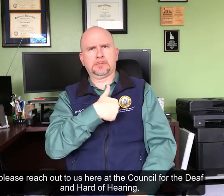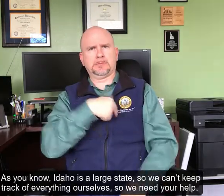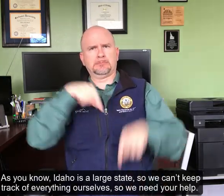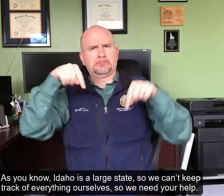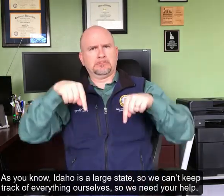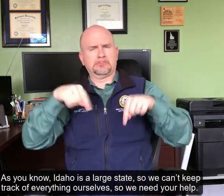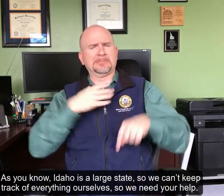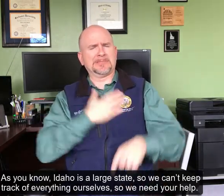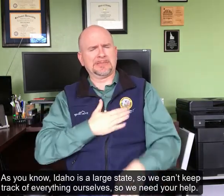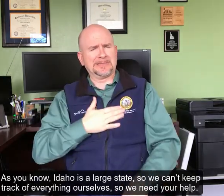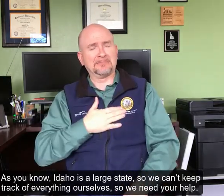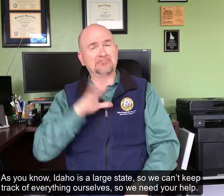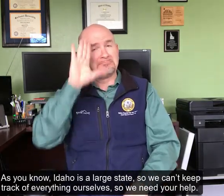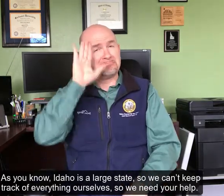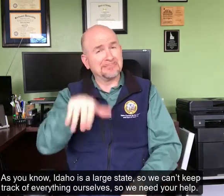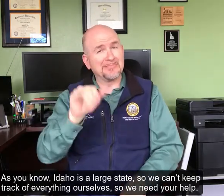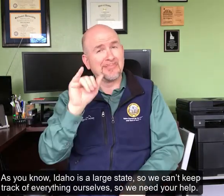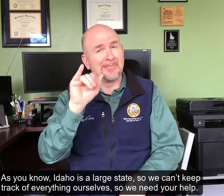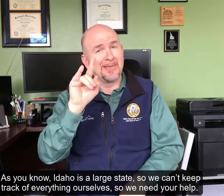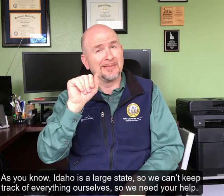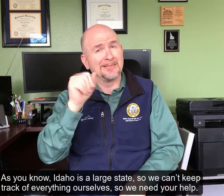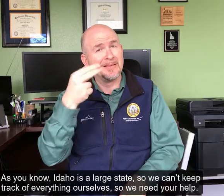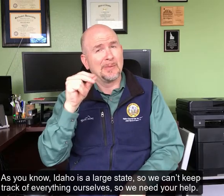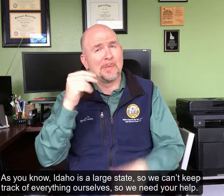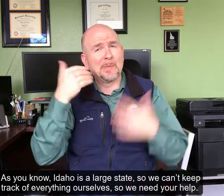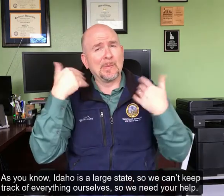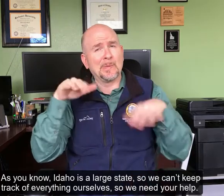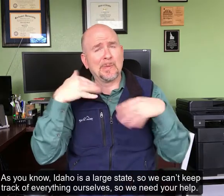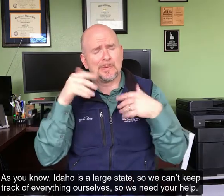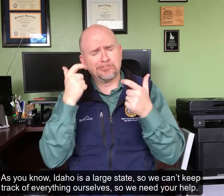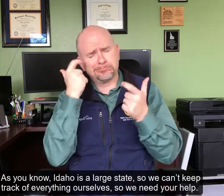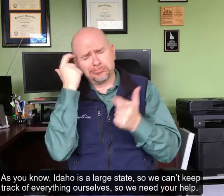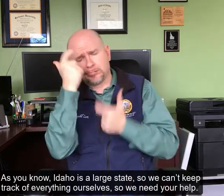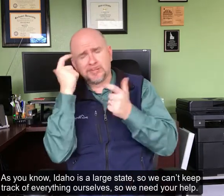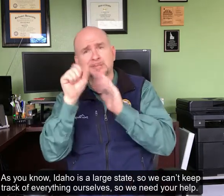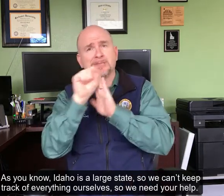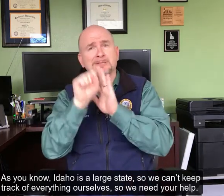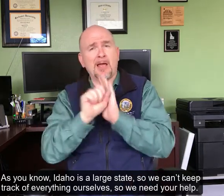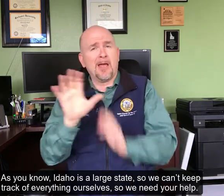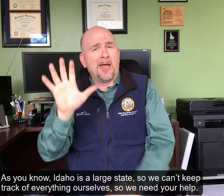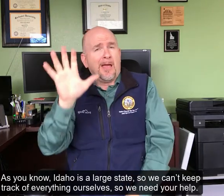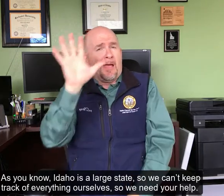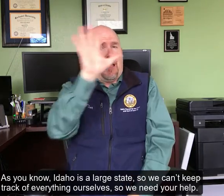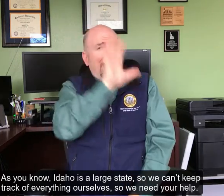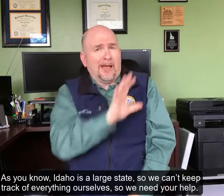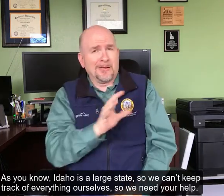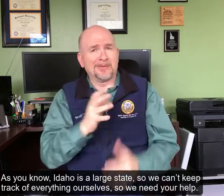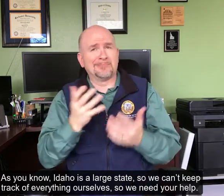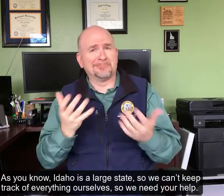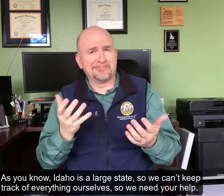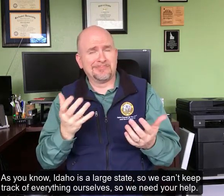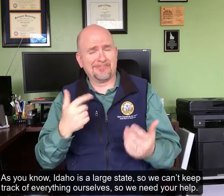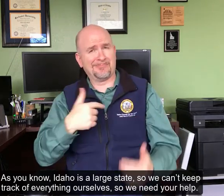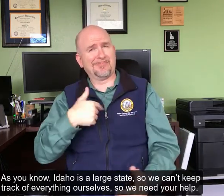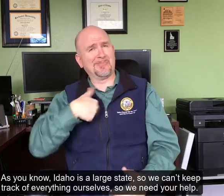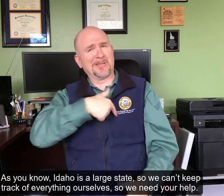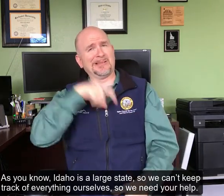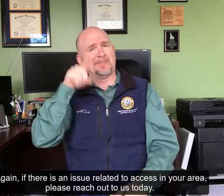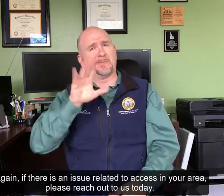As you know, Idaho is a large state, so we can't keep track of everything ourselves, so we need your help. Again,